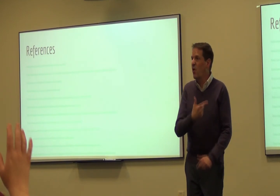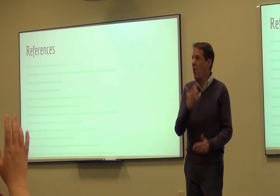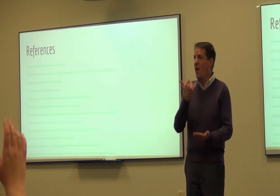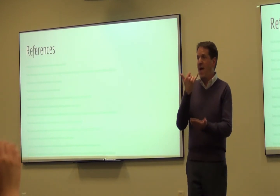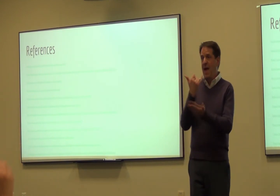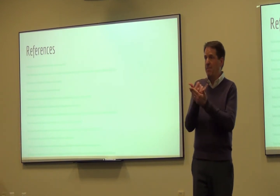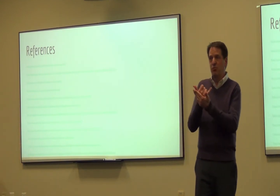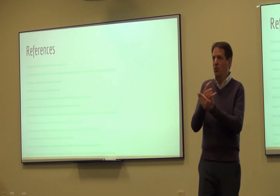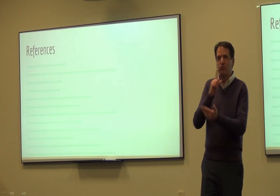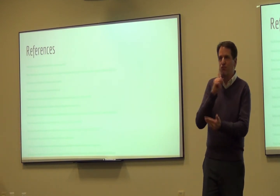forward.